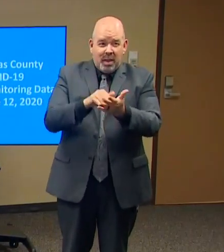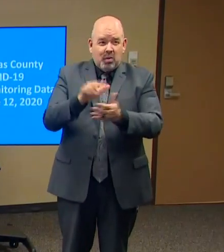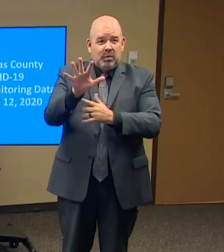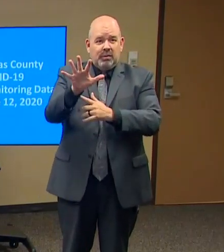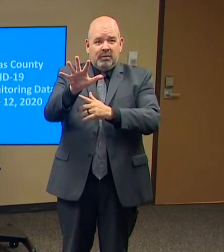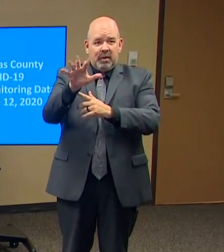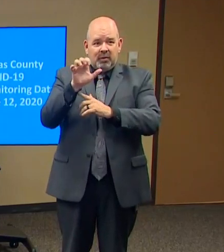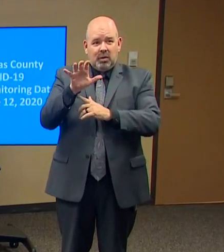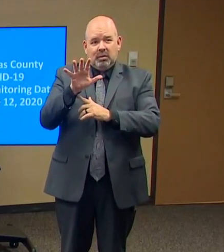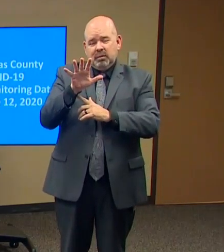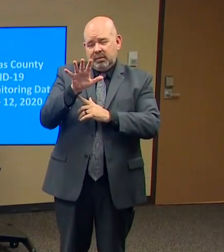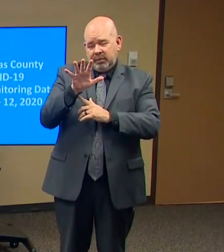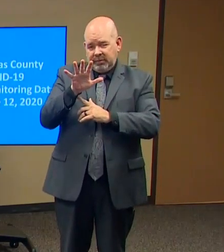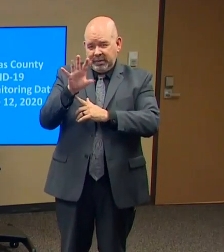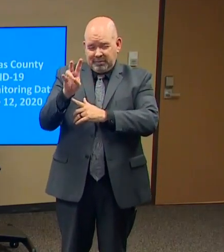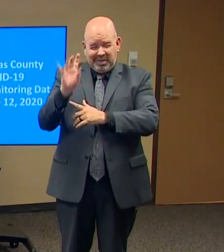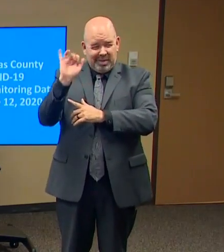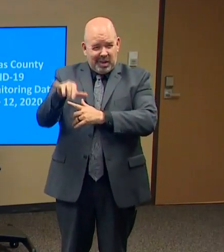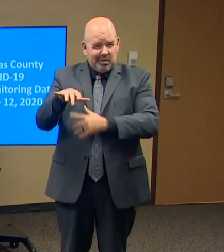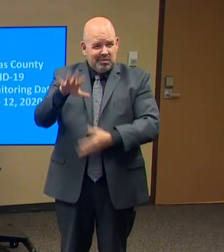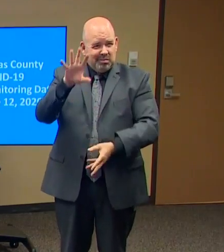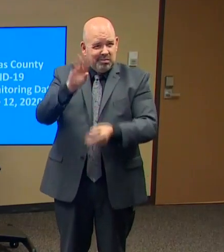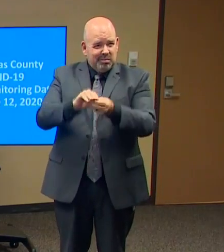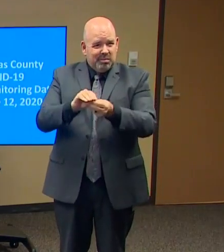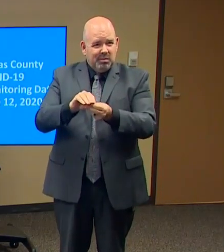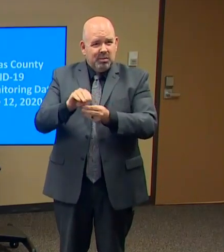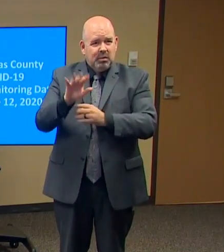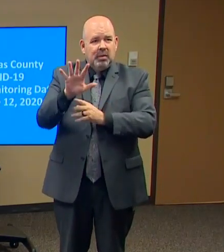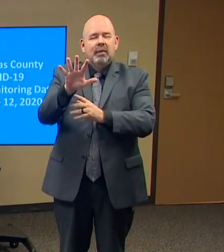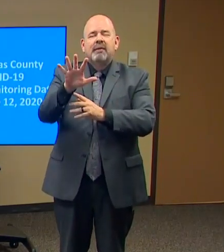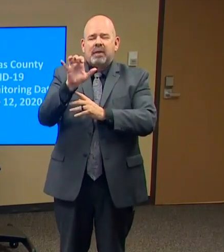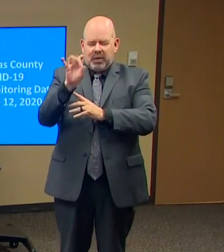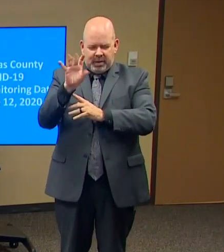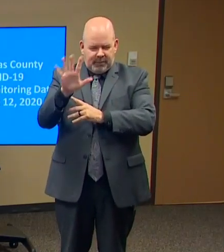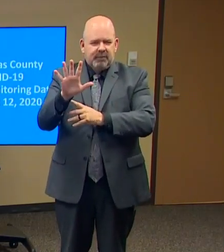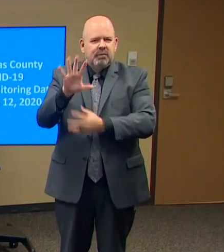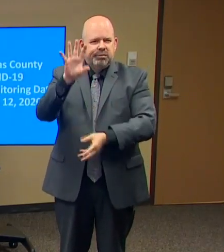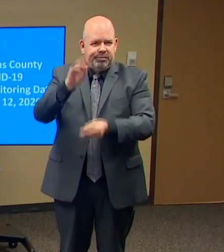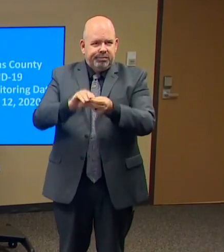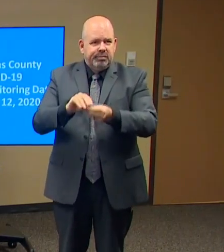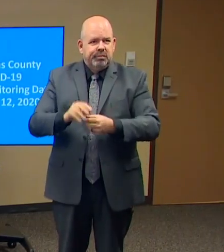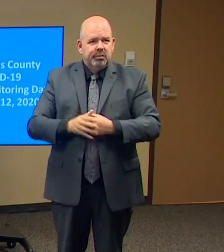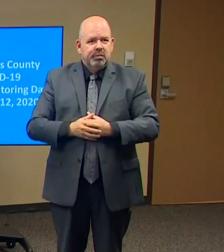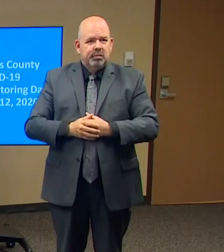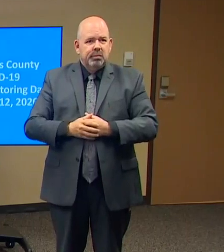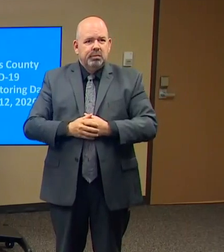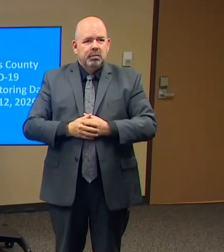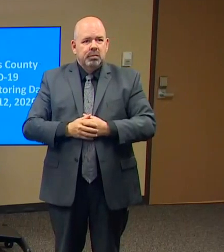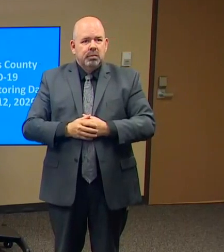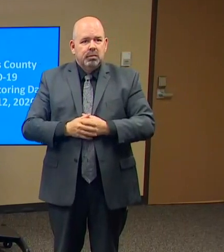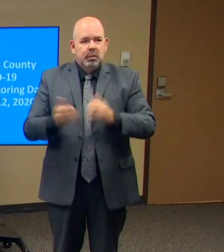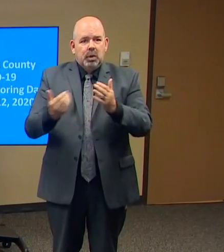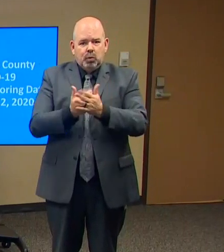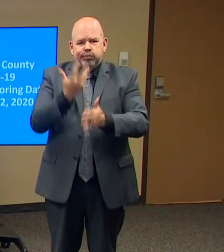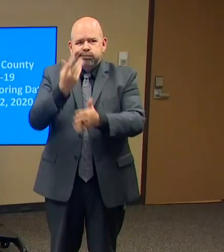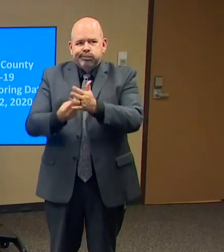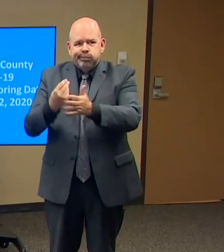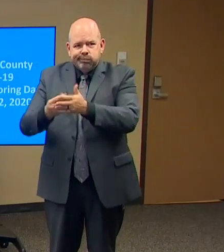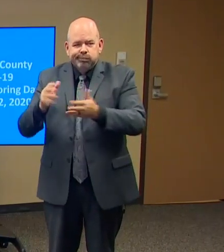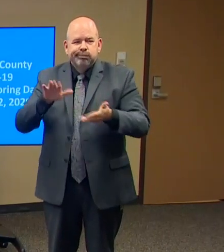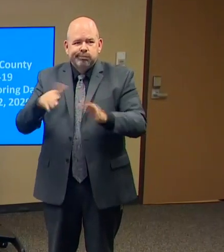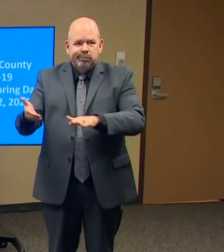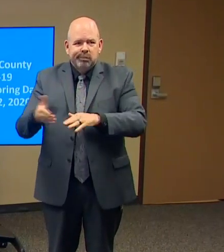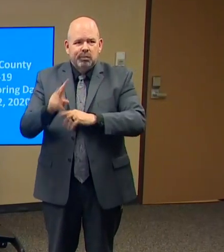13,585, and 3 deaths announced today, so our total number of deaths is 280.